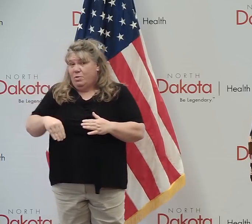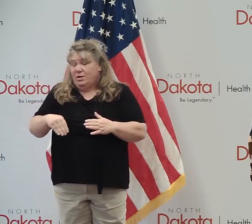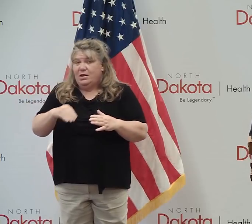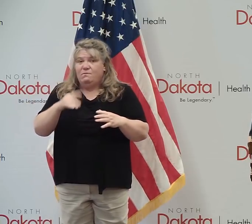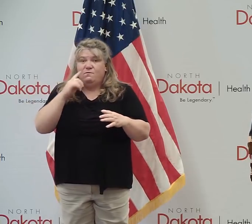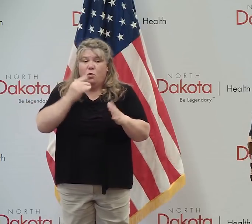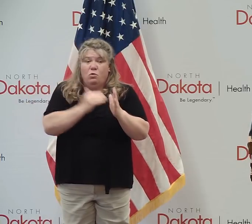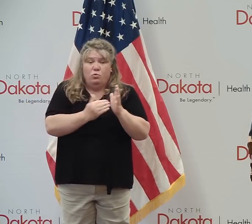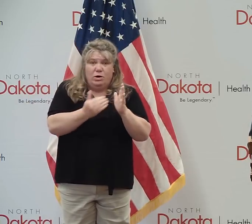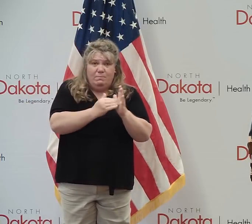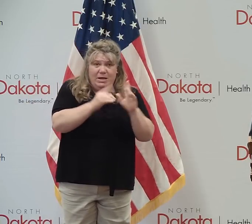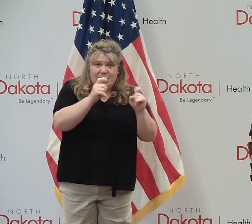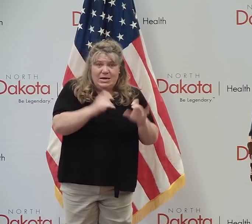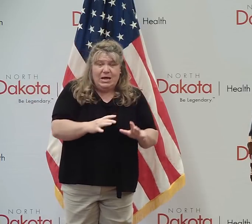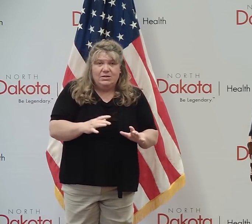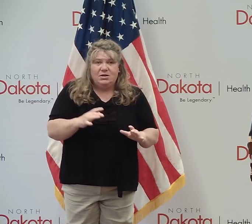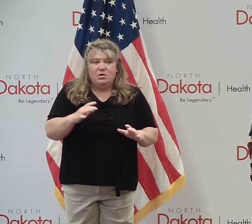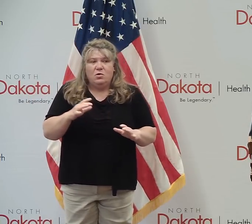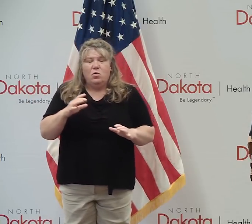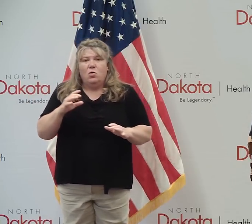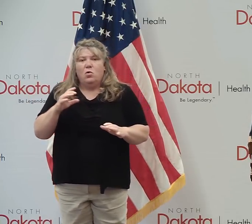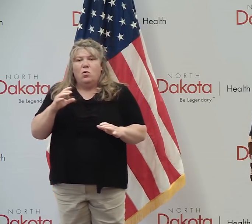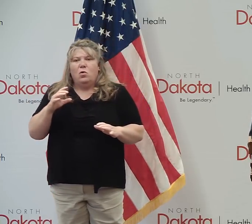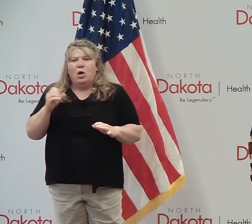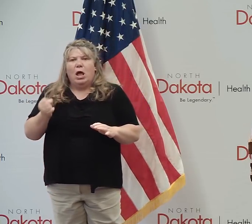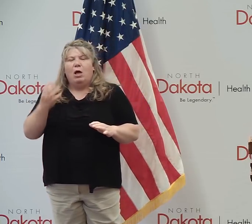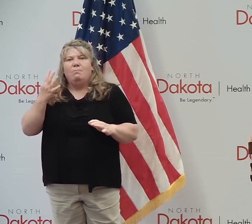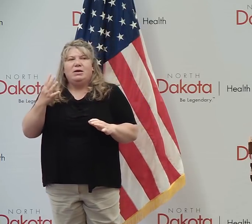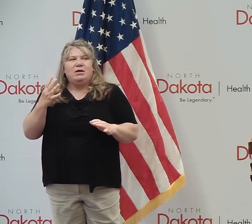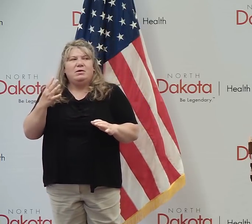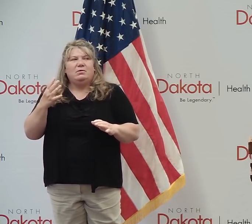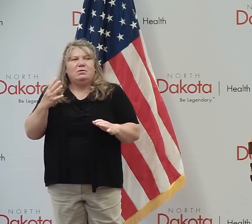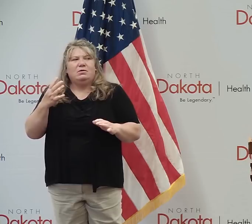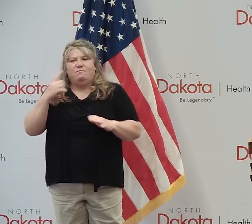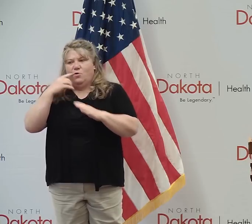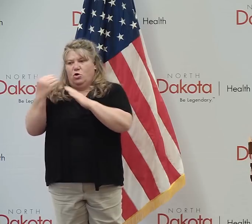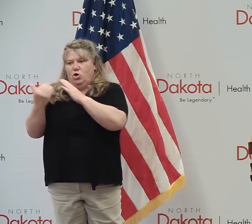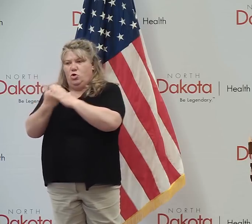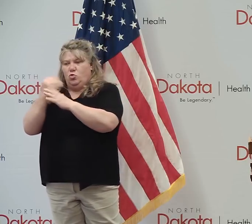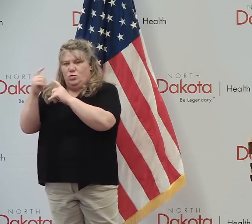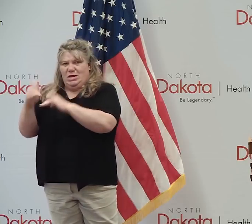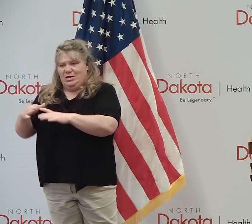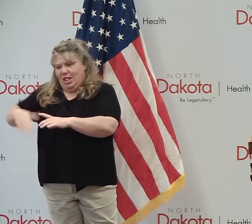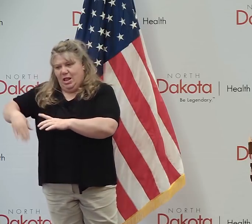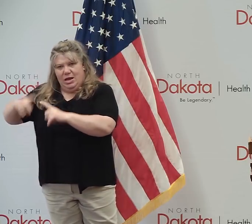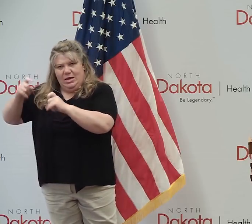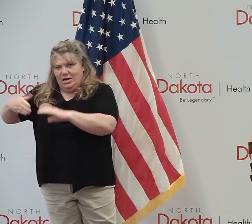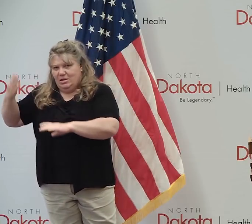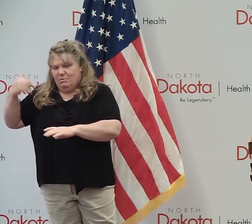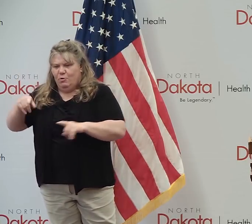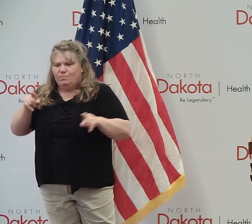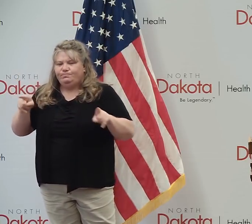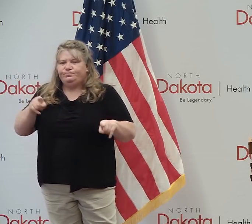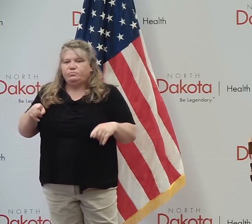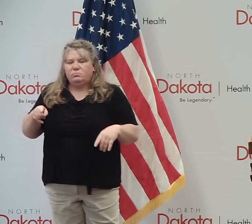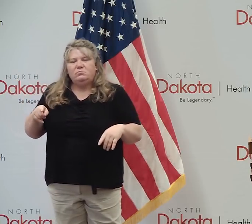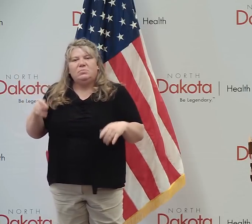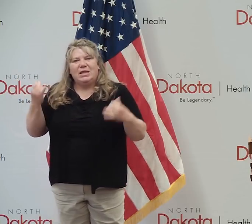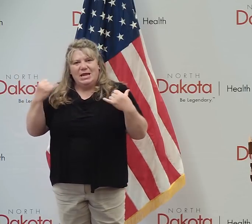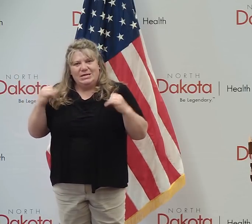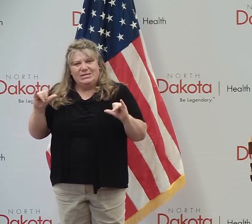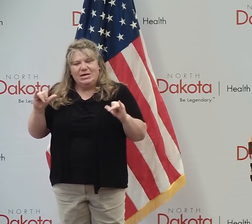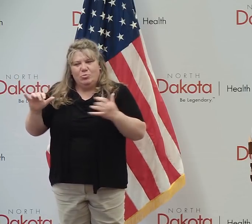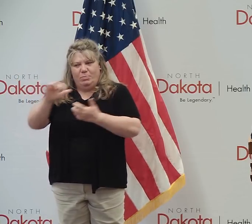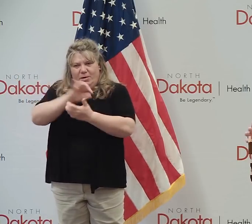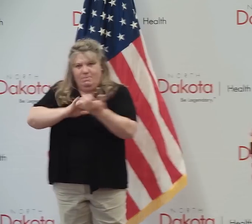versus the amount that would be for new individuals that have never been tested before, that's still going to be a